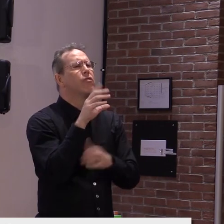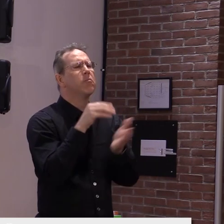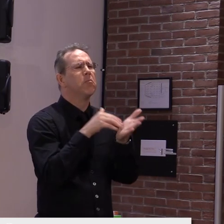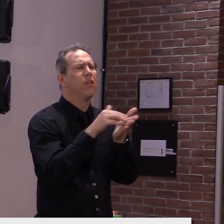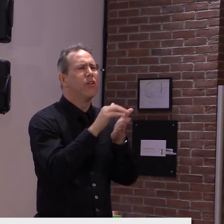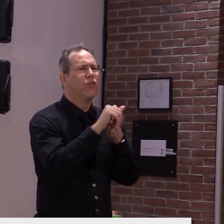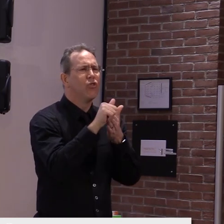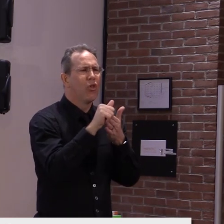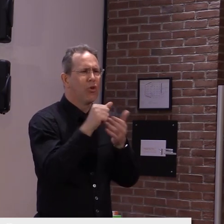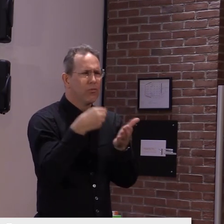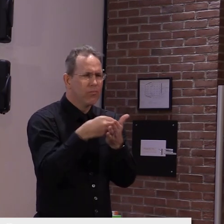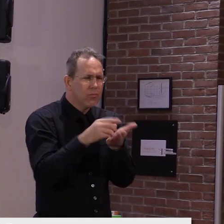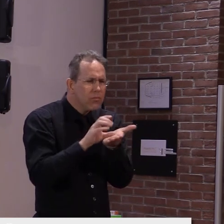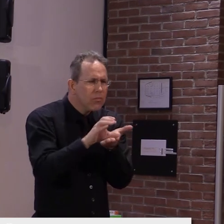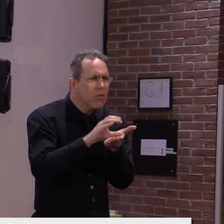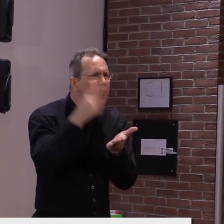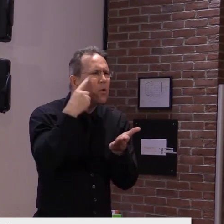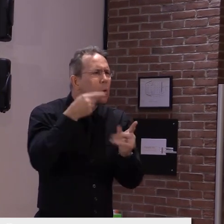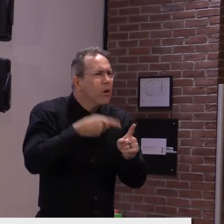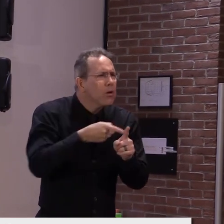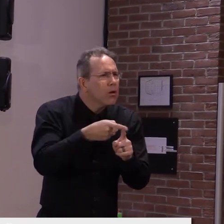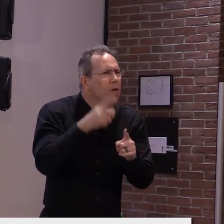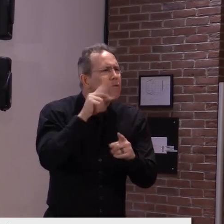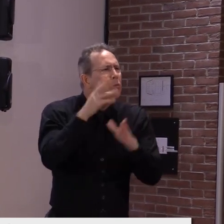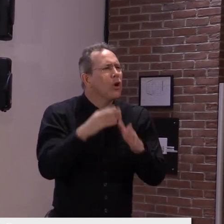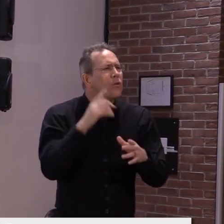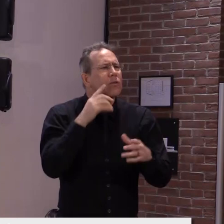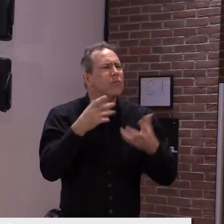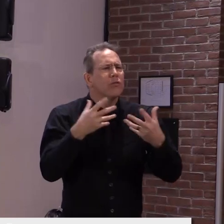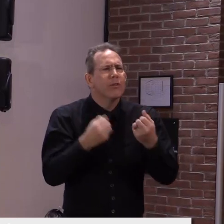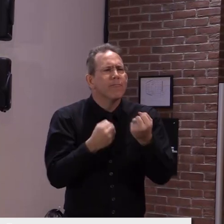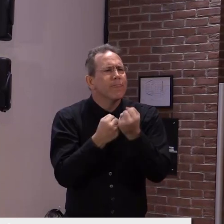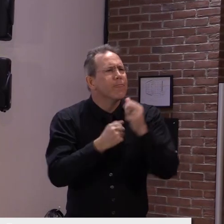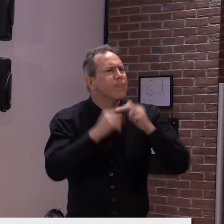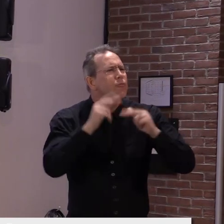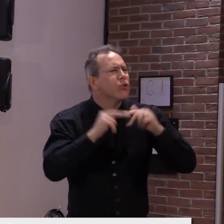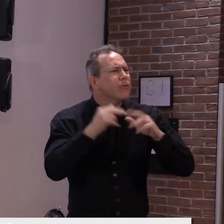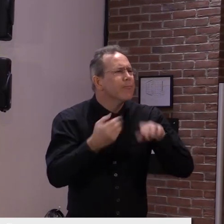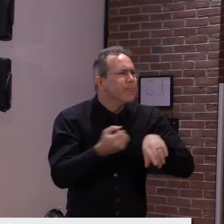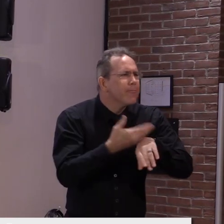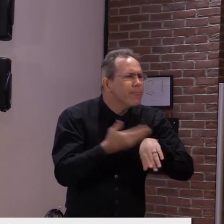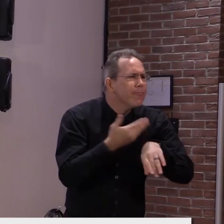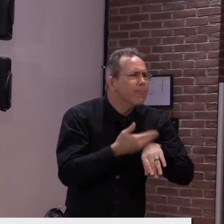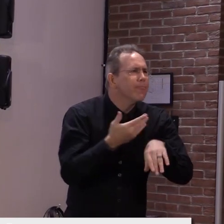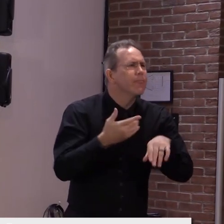specifically for Vermont to be able to spend on infrastructure like broadband.